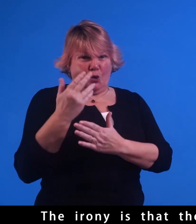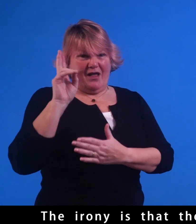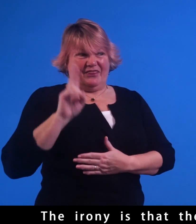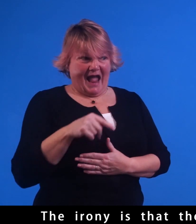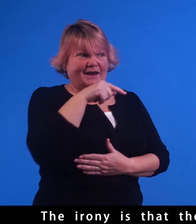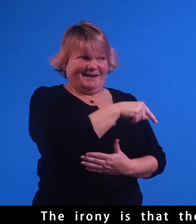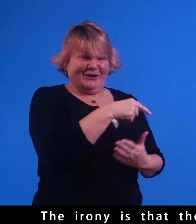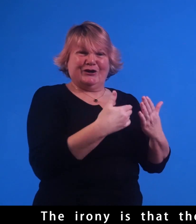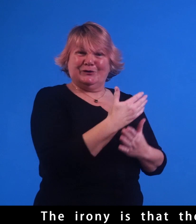town.